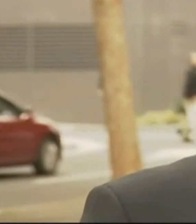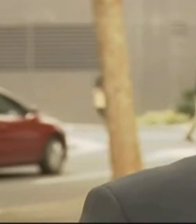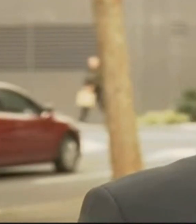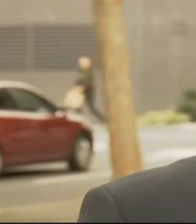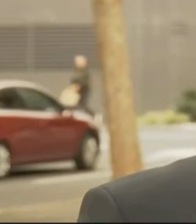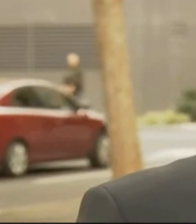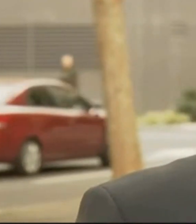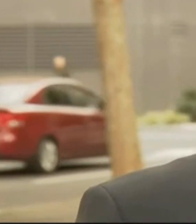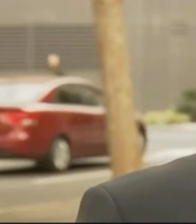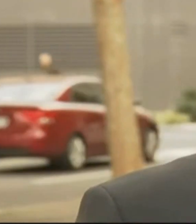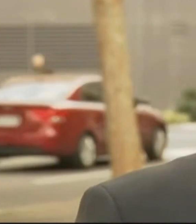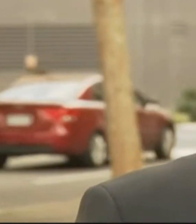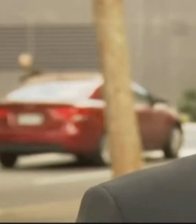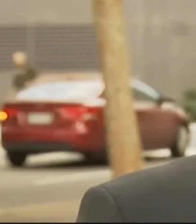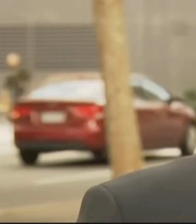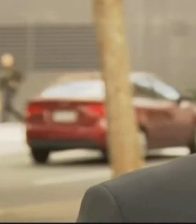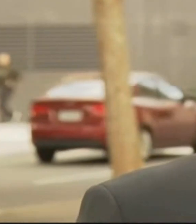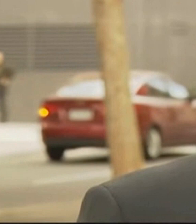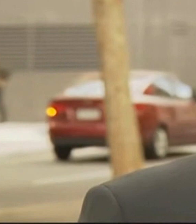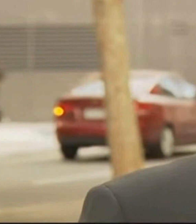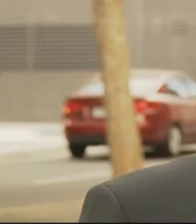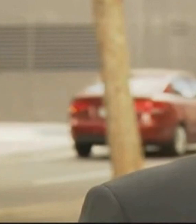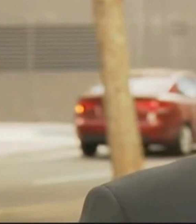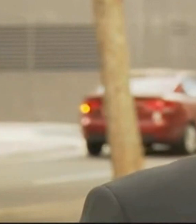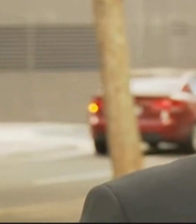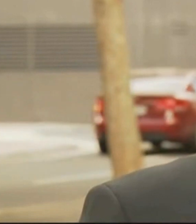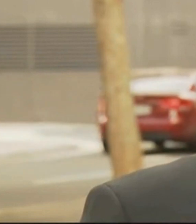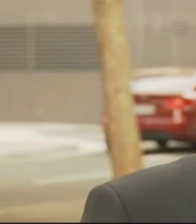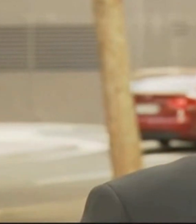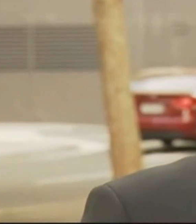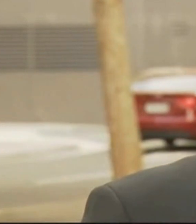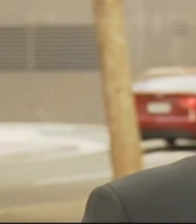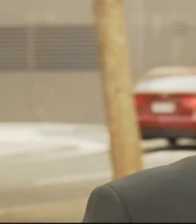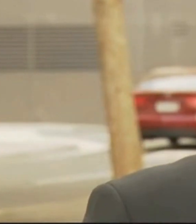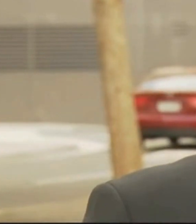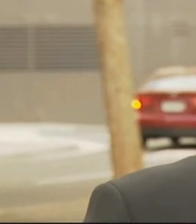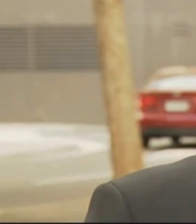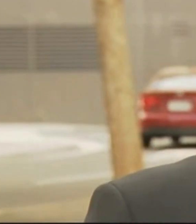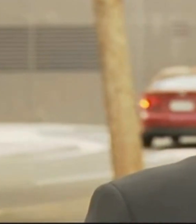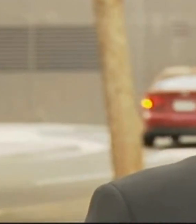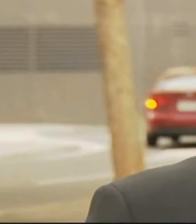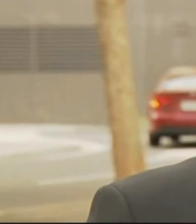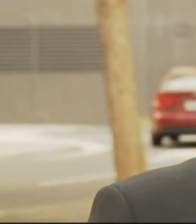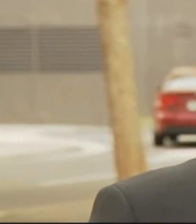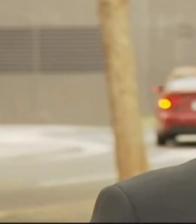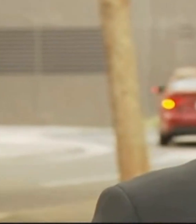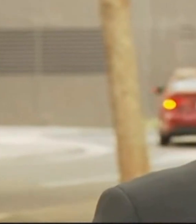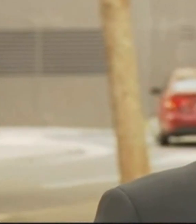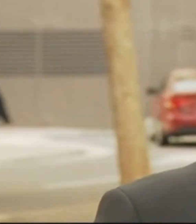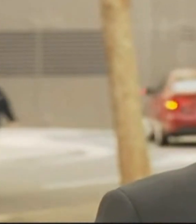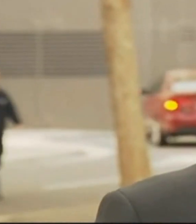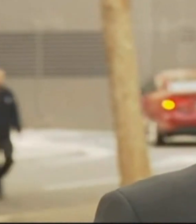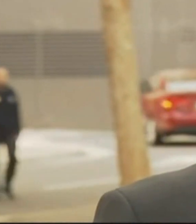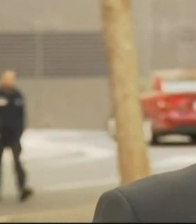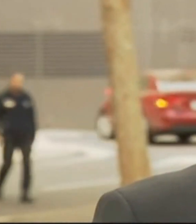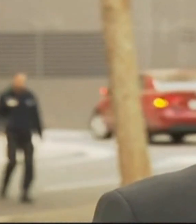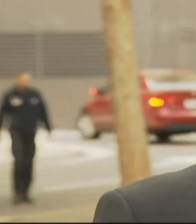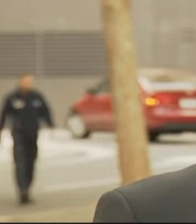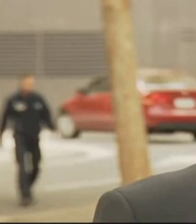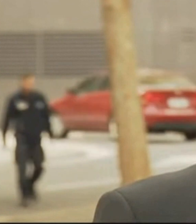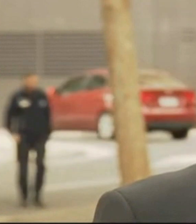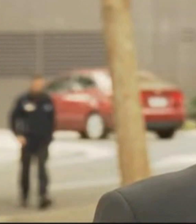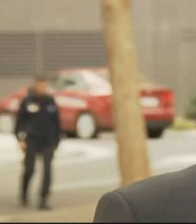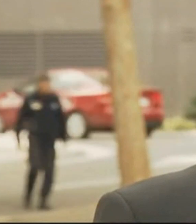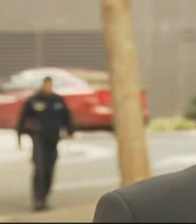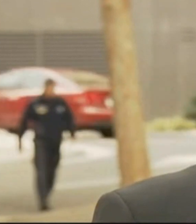that one area is identified over another. The appeal is to ensure that everybody knows that this